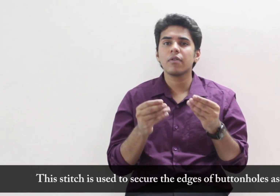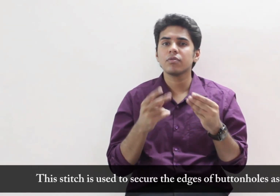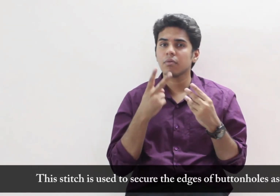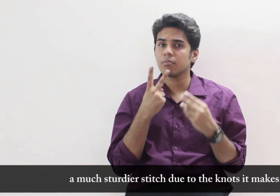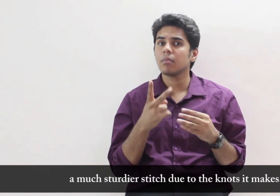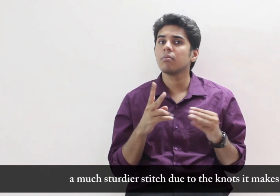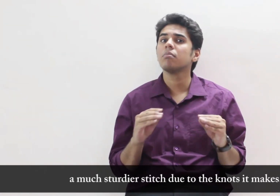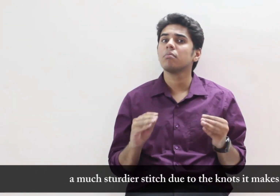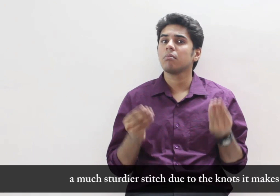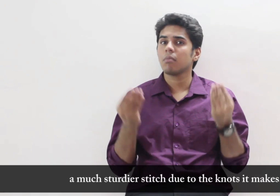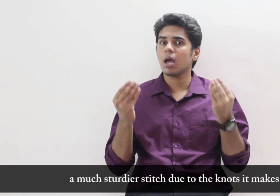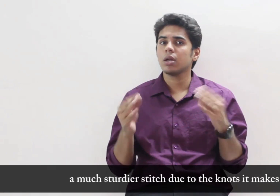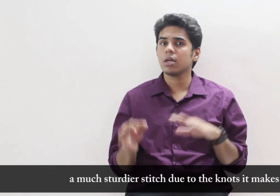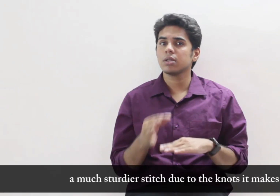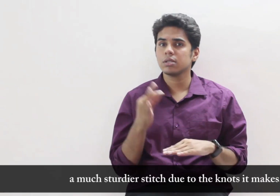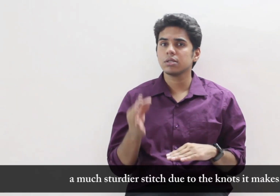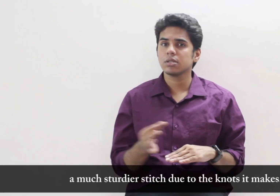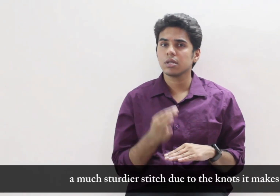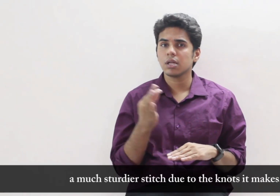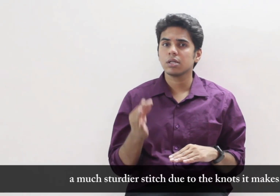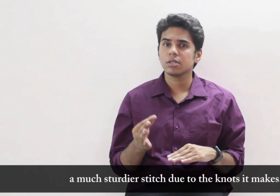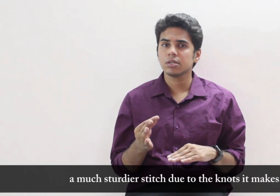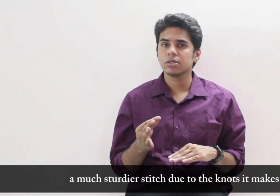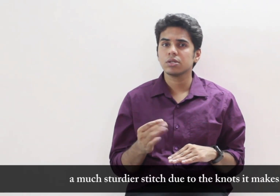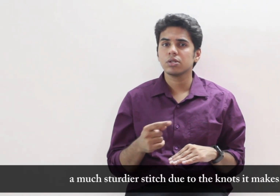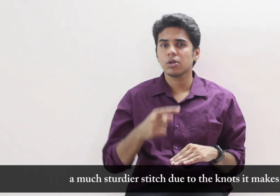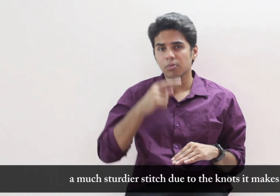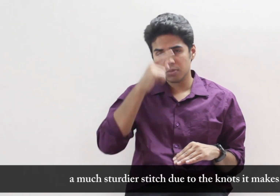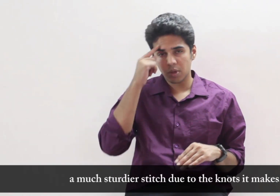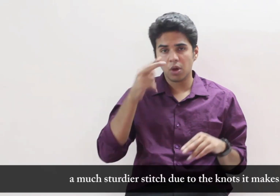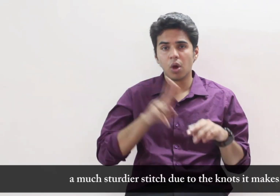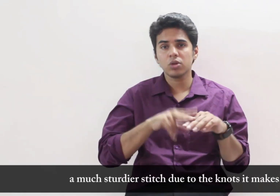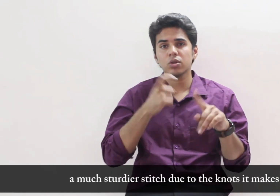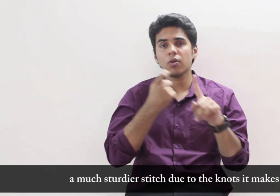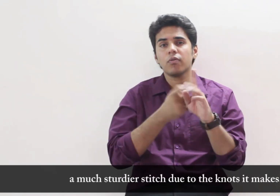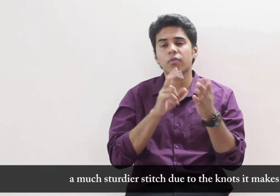a much sturdier stitch due to the knots it makes.